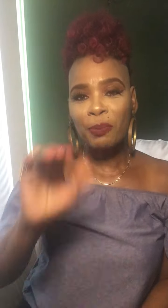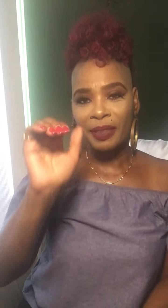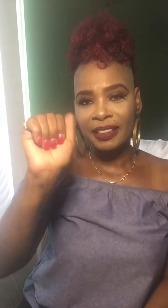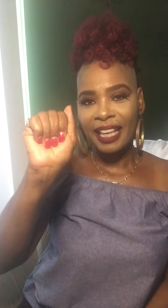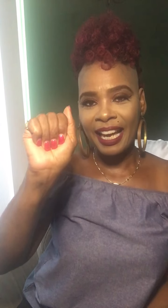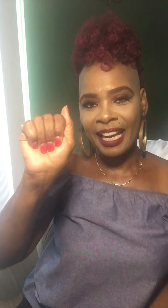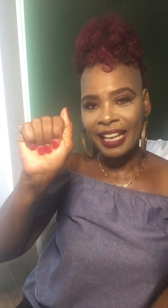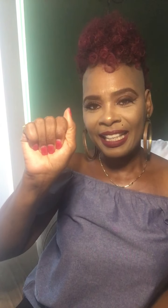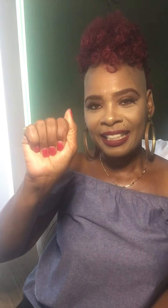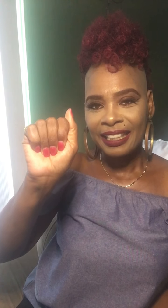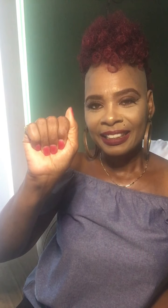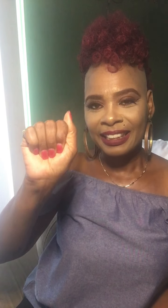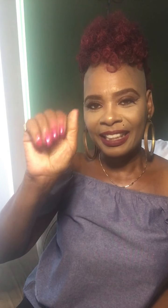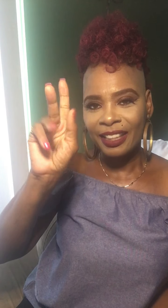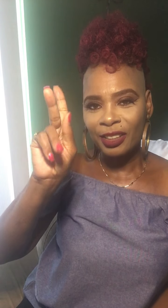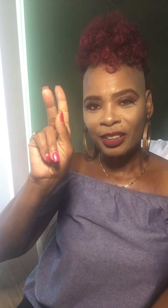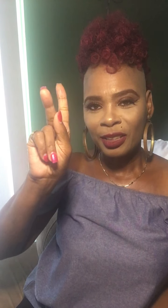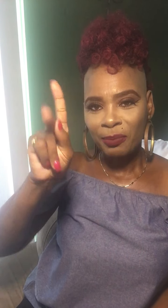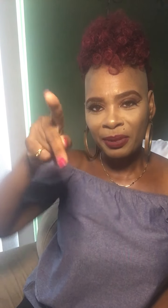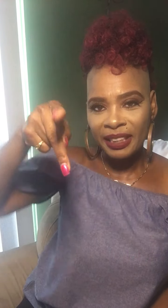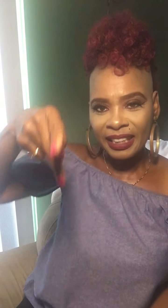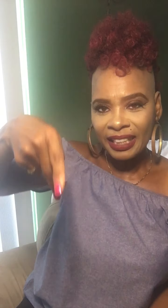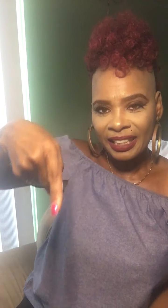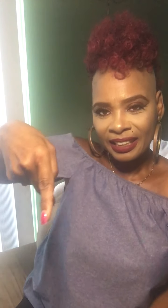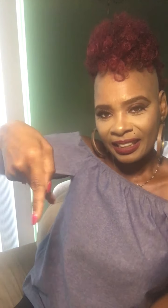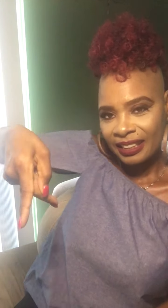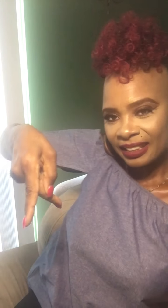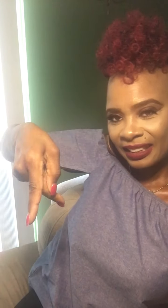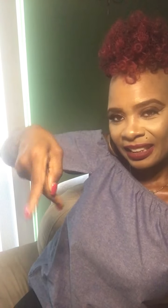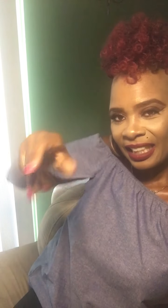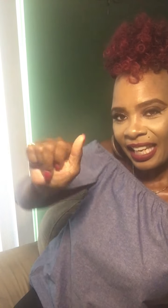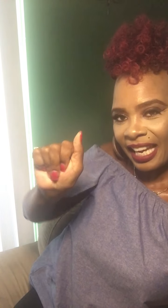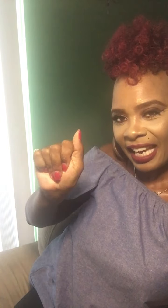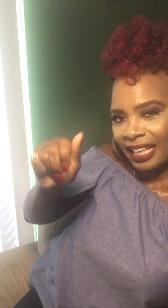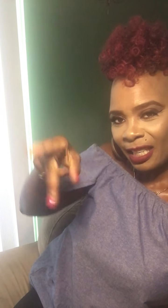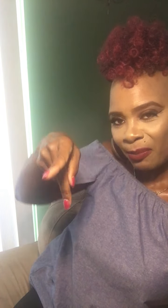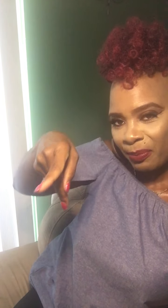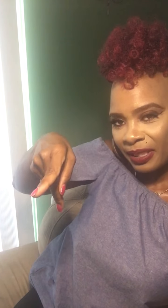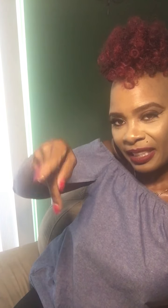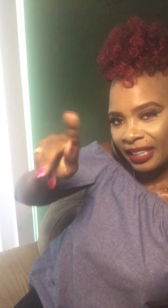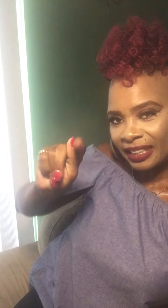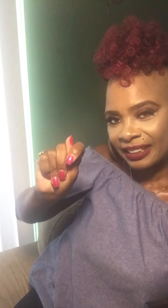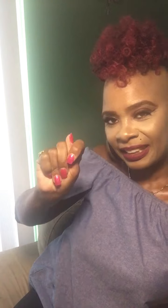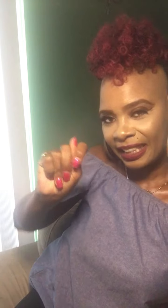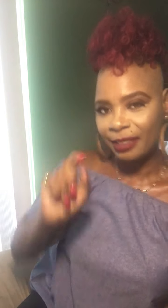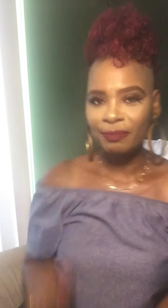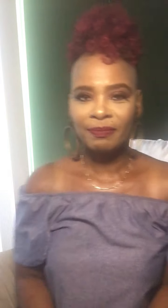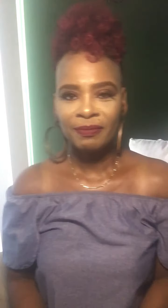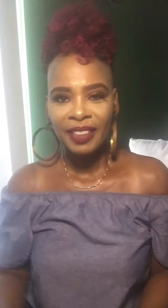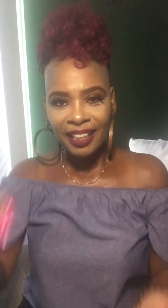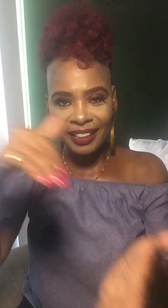Apartment. A, the letter P, A, P, T.